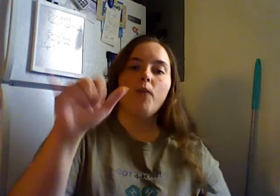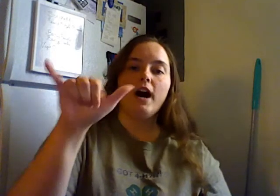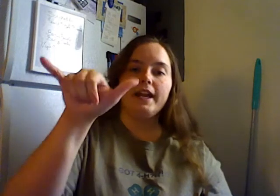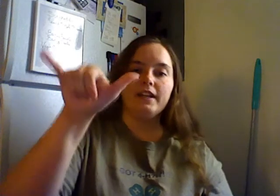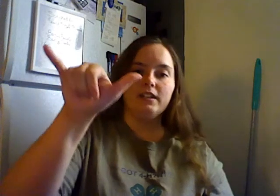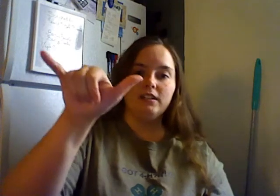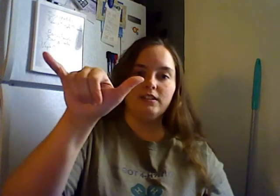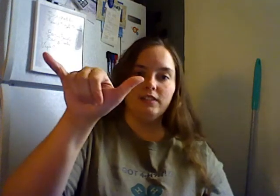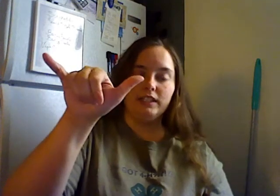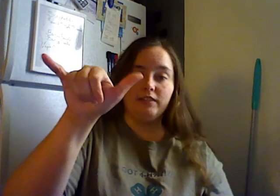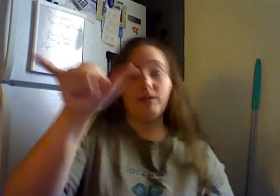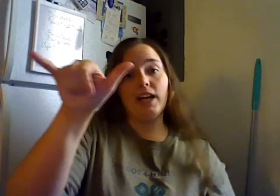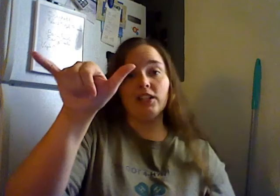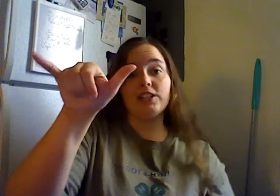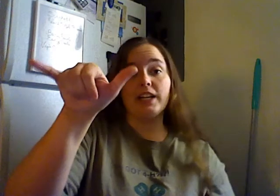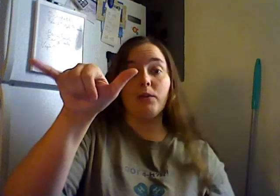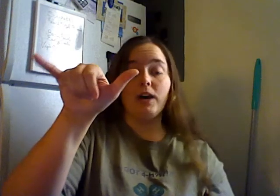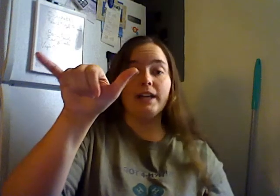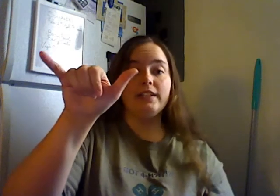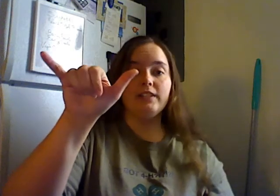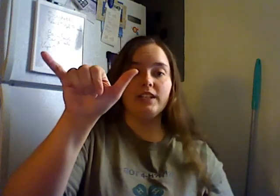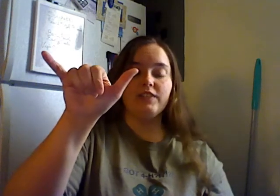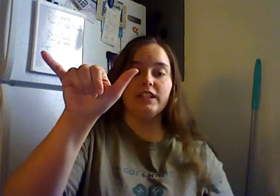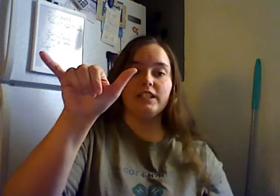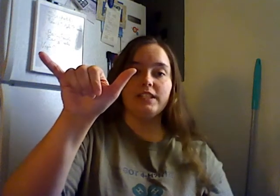Y, it kind of looks like a Y. It's fairly easy.